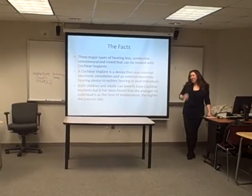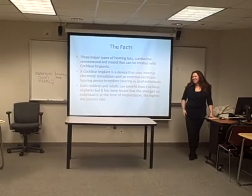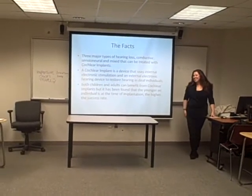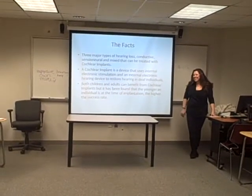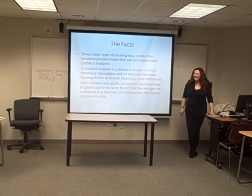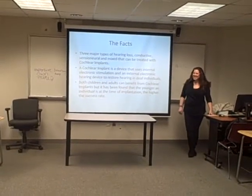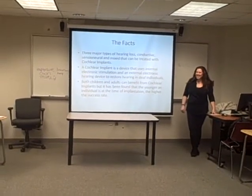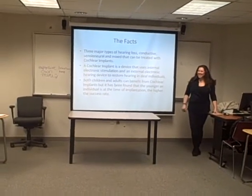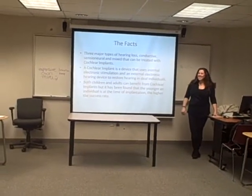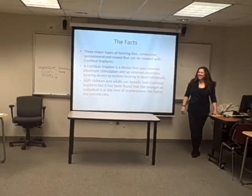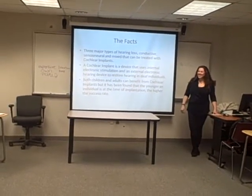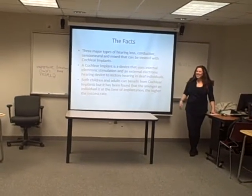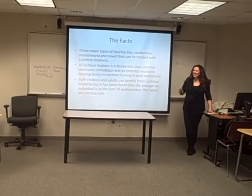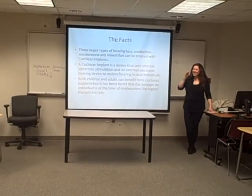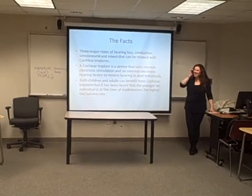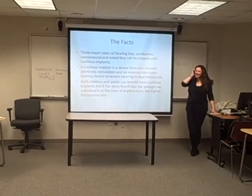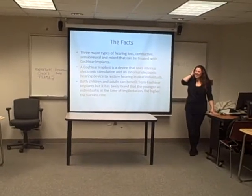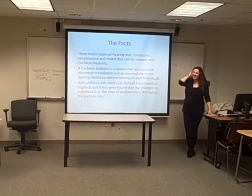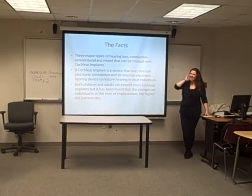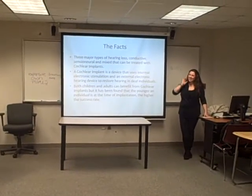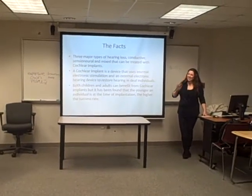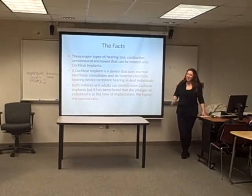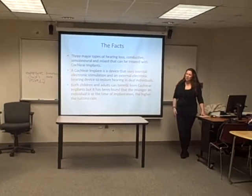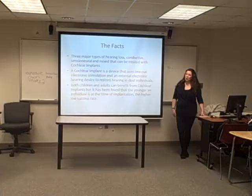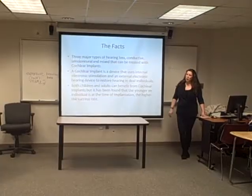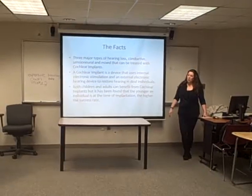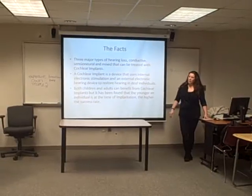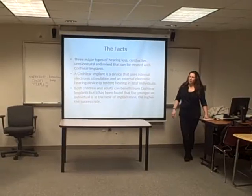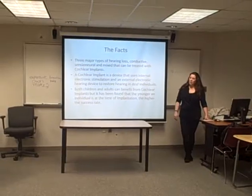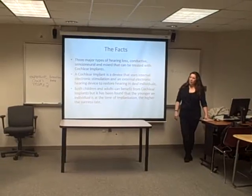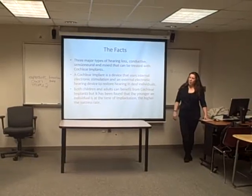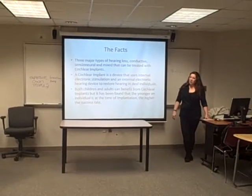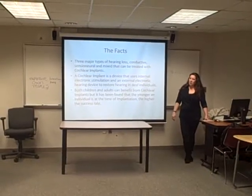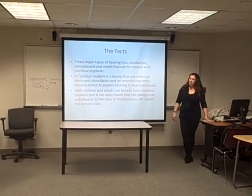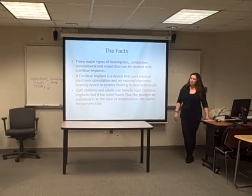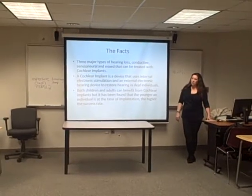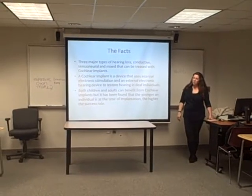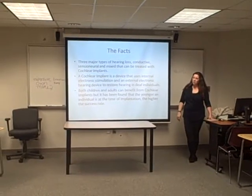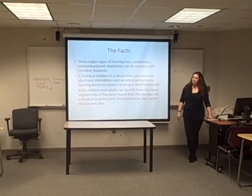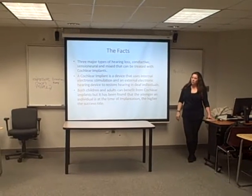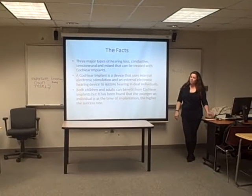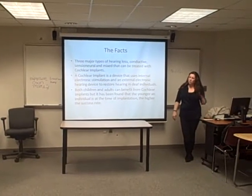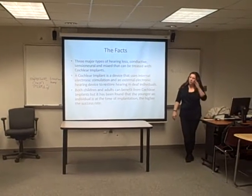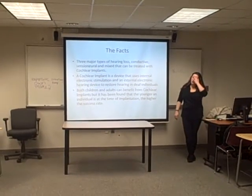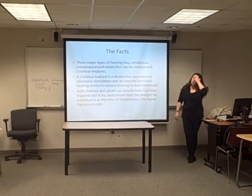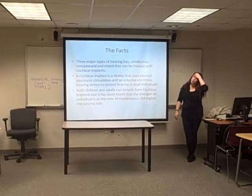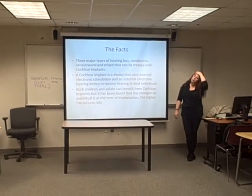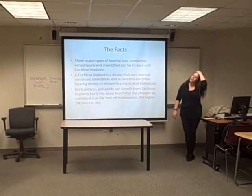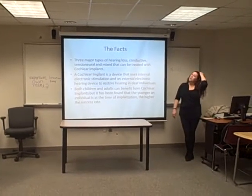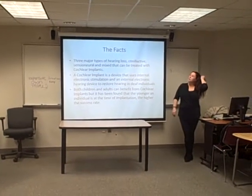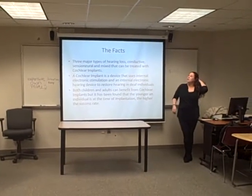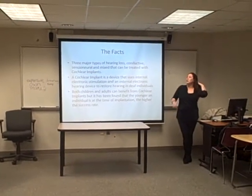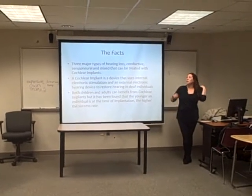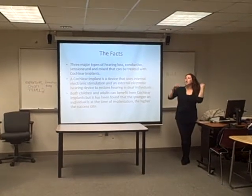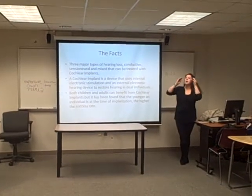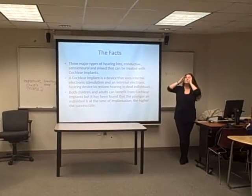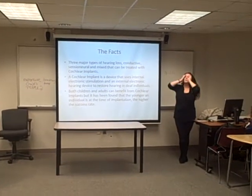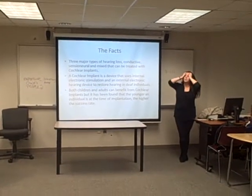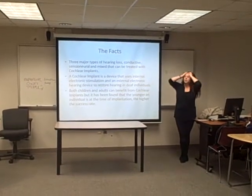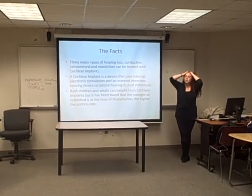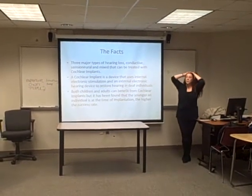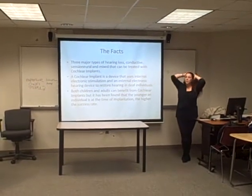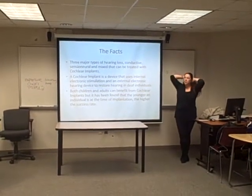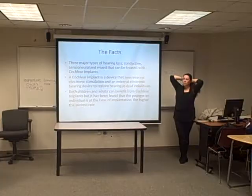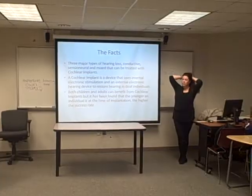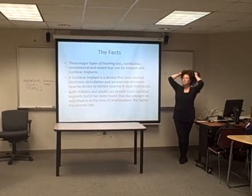which is good. Why did you choose to have this as opposed to her just being a deaf child? I